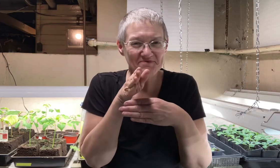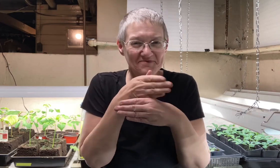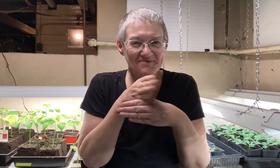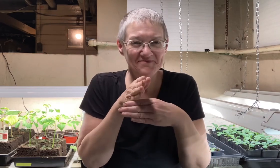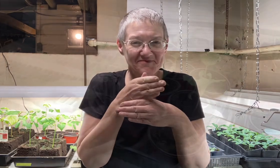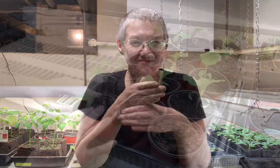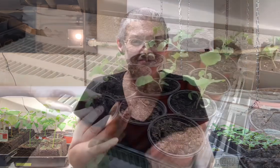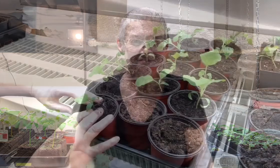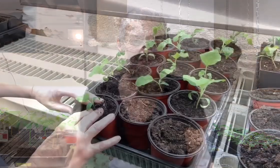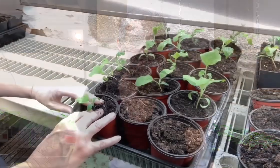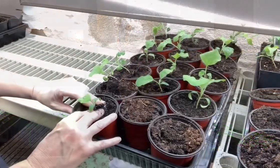share.